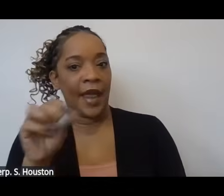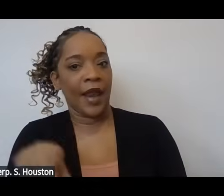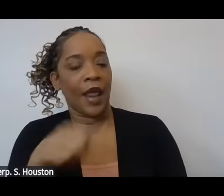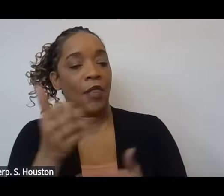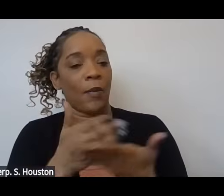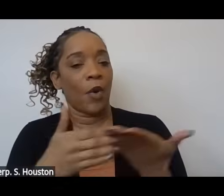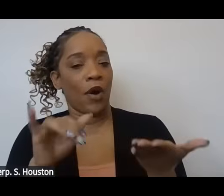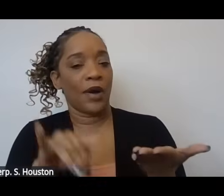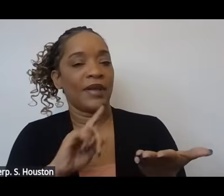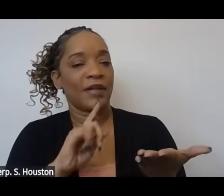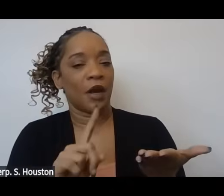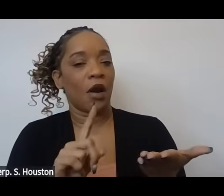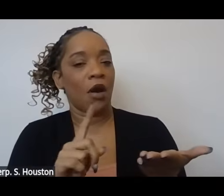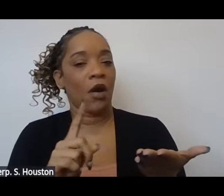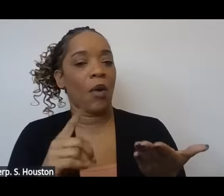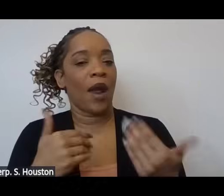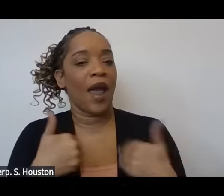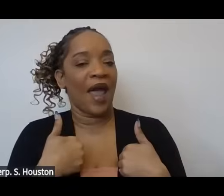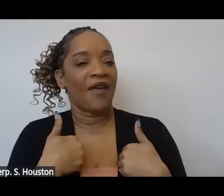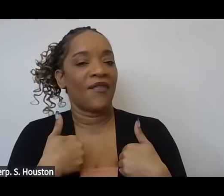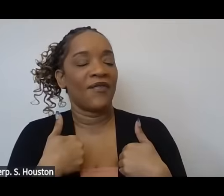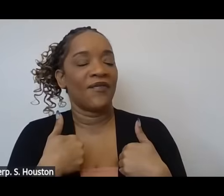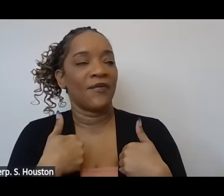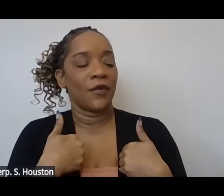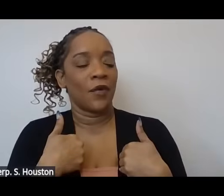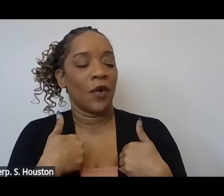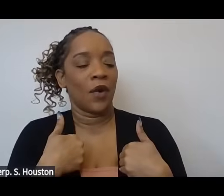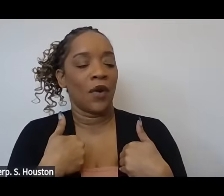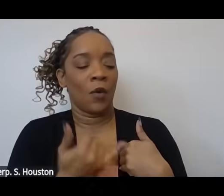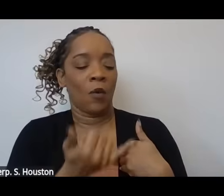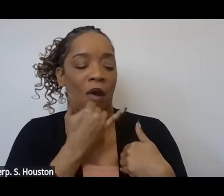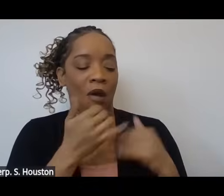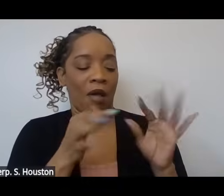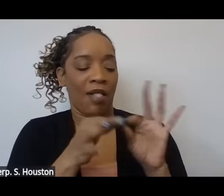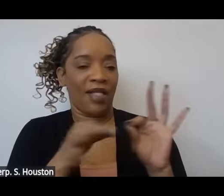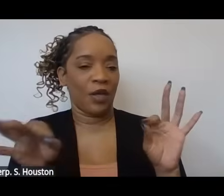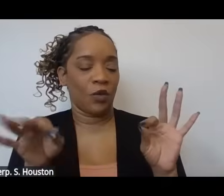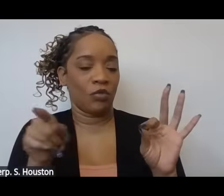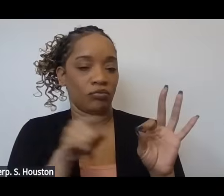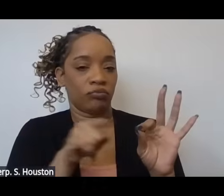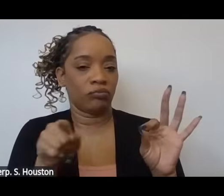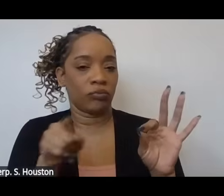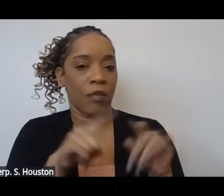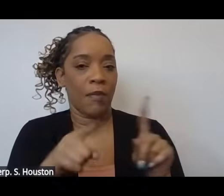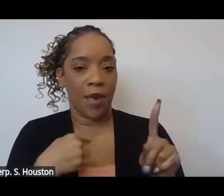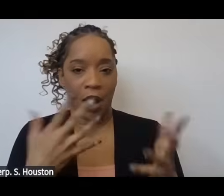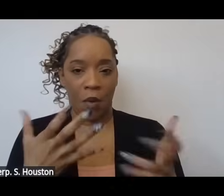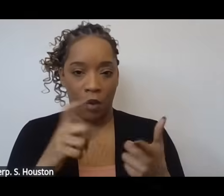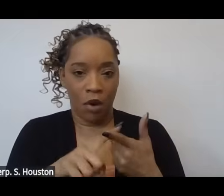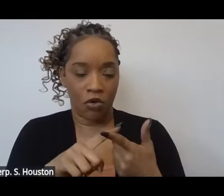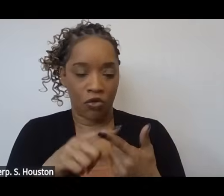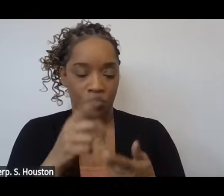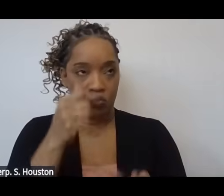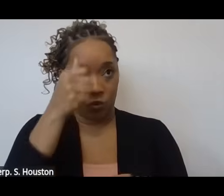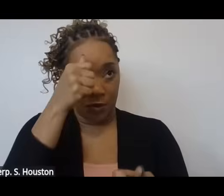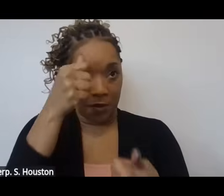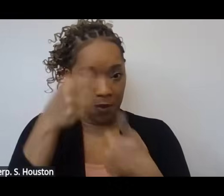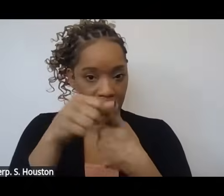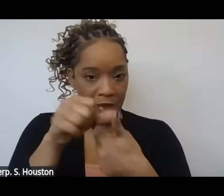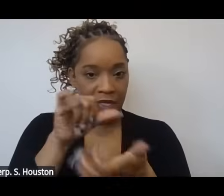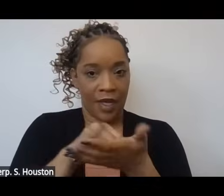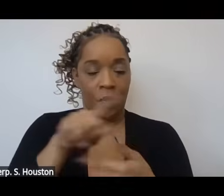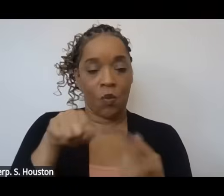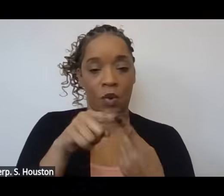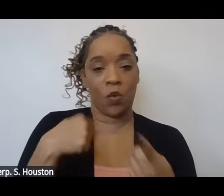wording issues here that I'm not happy with, but I want to keep in front of us the fact that when we're approving or disapproving, when